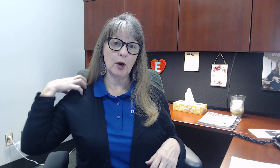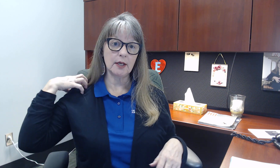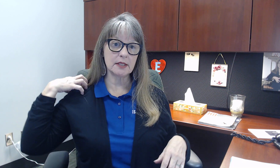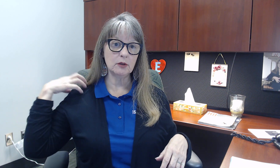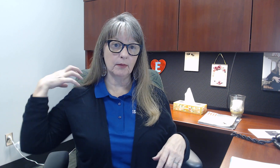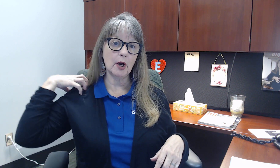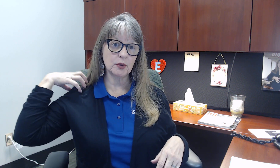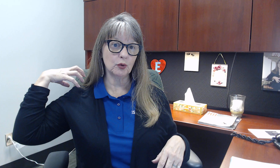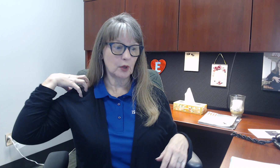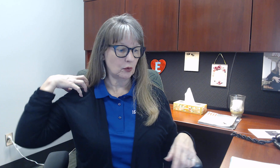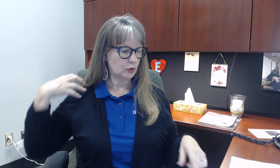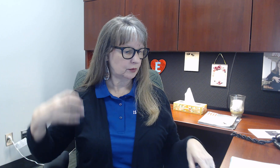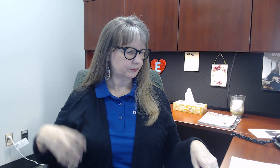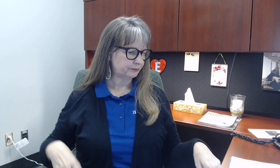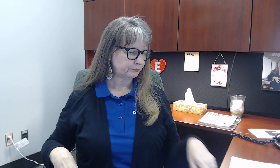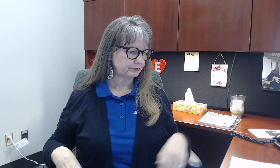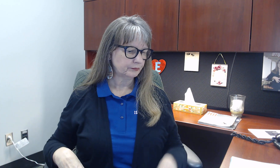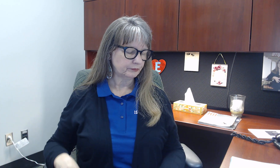boss or your coach.